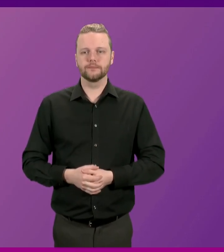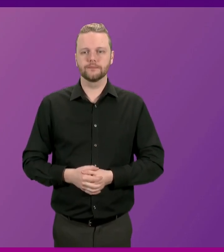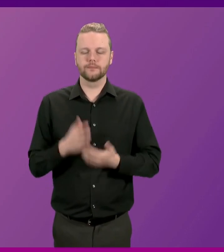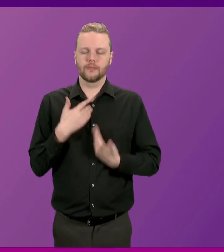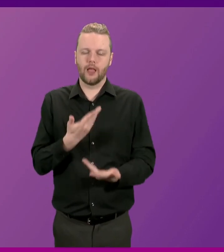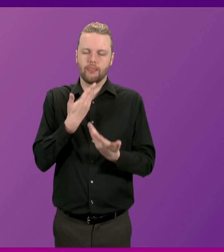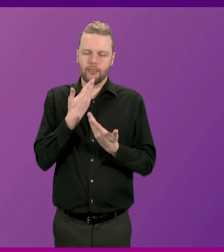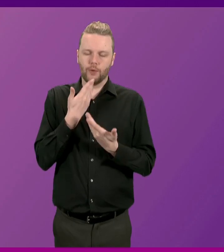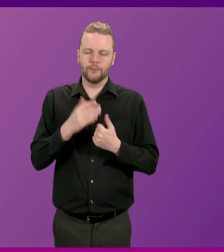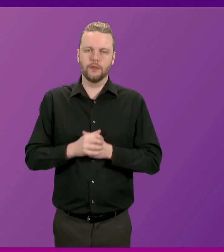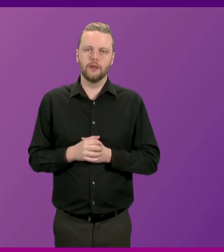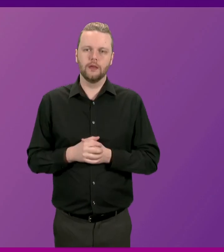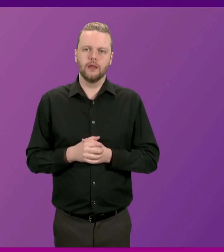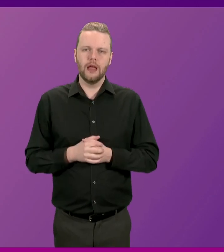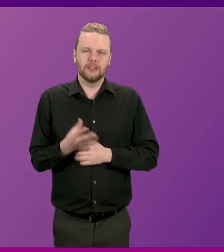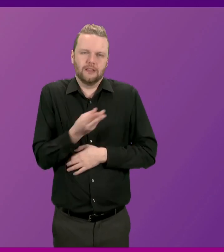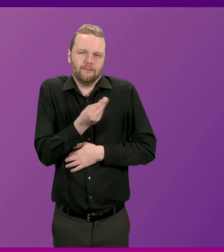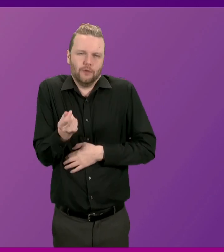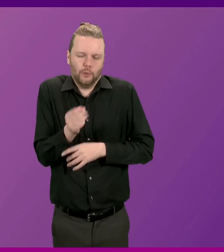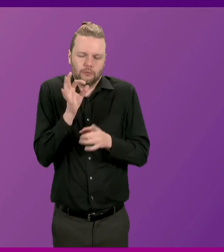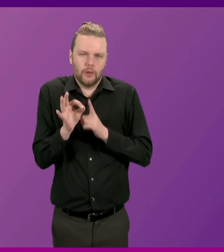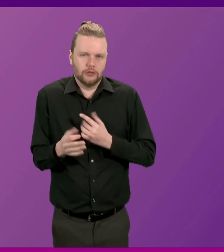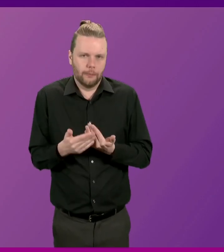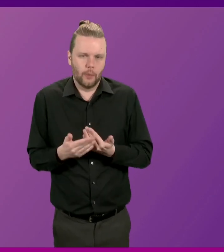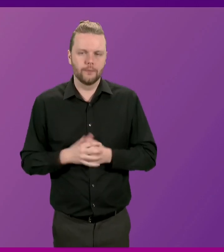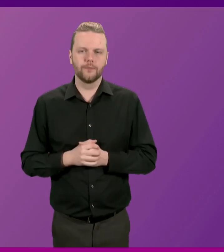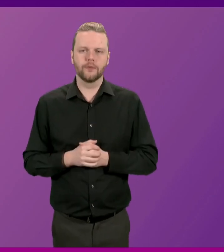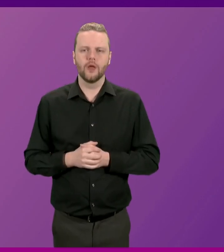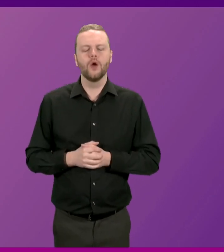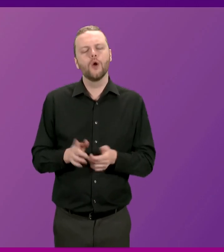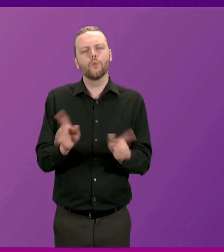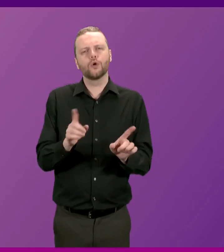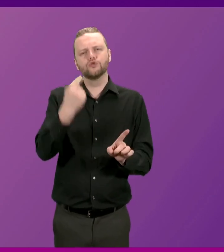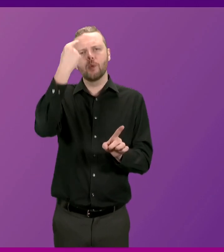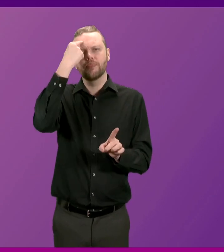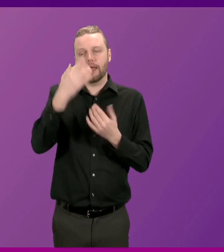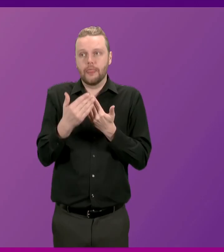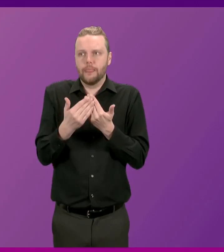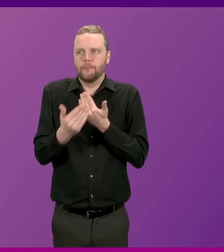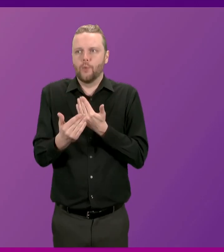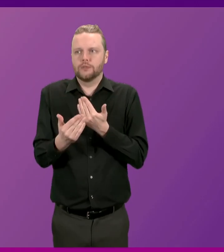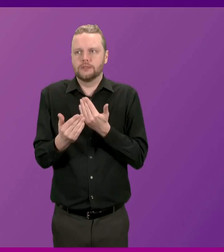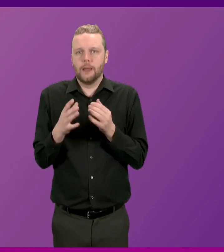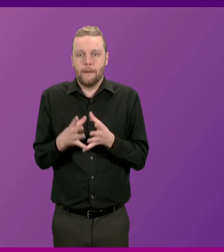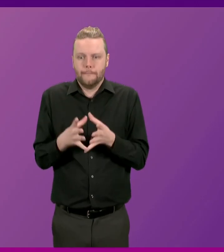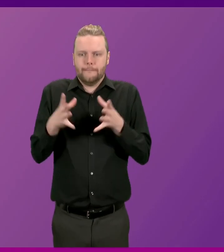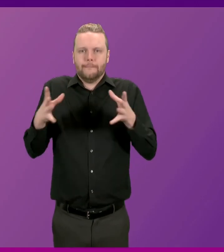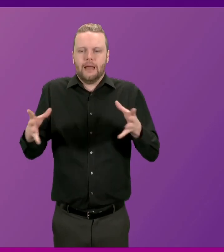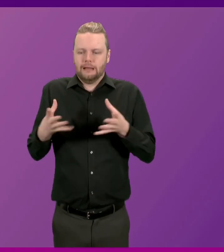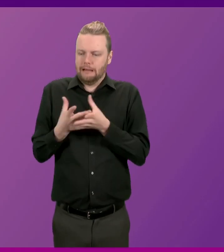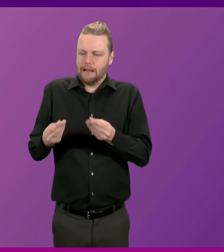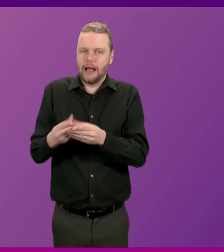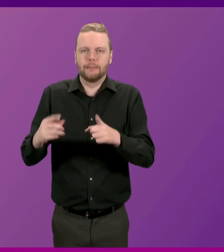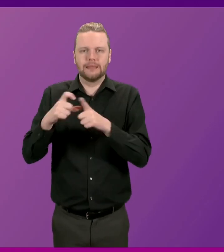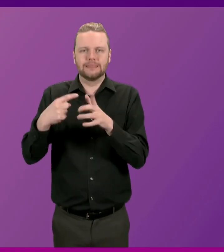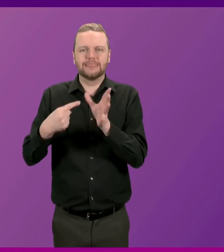Thank you. I just got a couple more questions. What do you consider to be the most pressing gaps in data that must